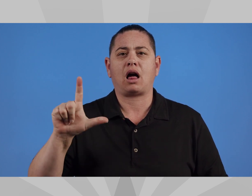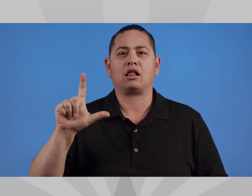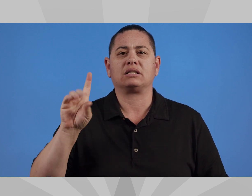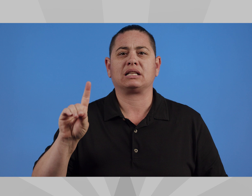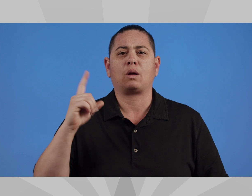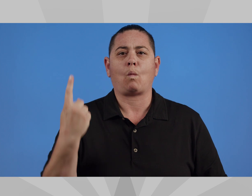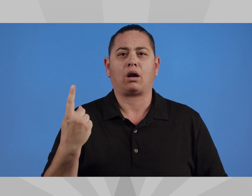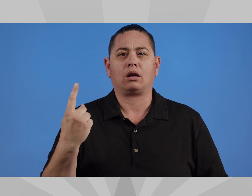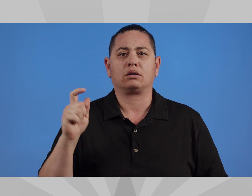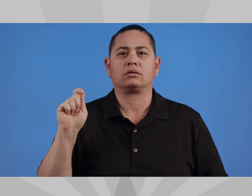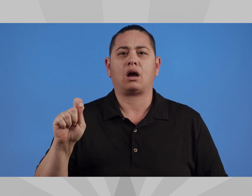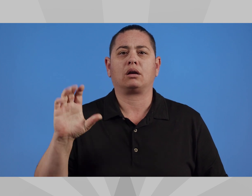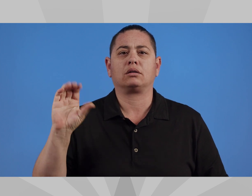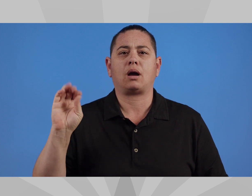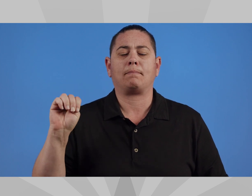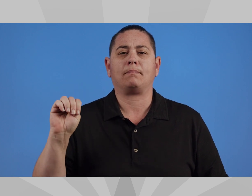cleanslateazld1.com.